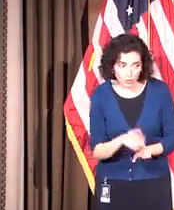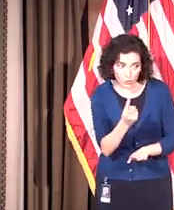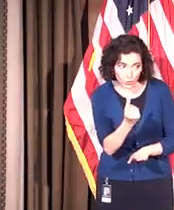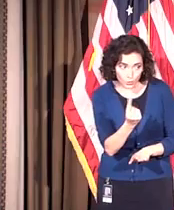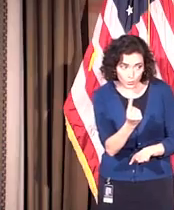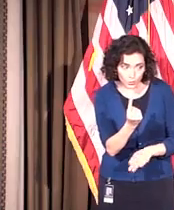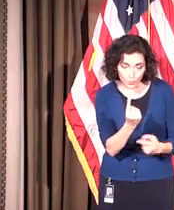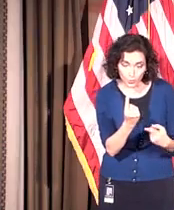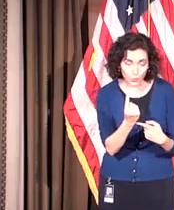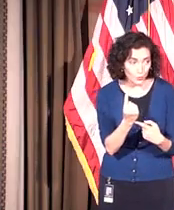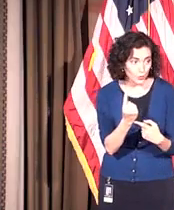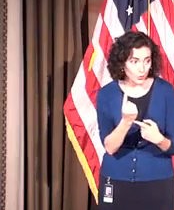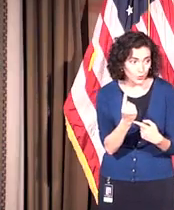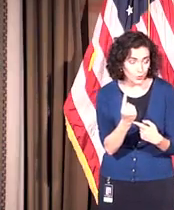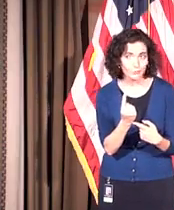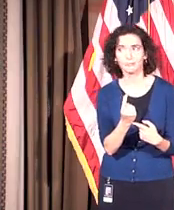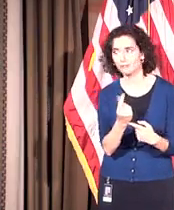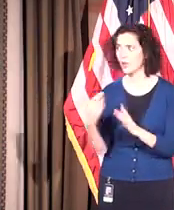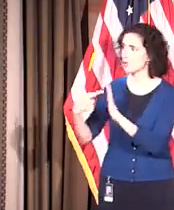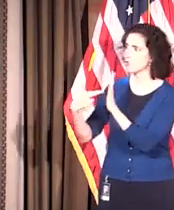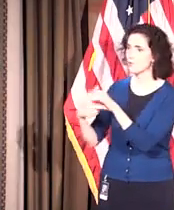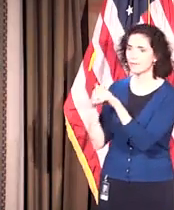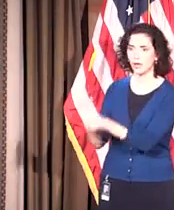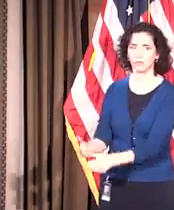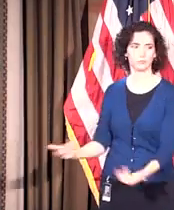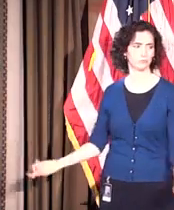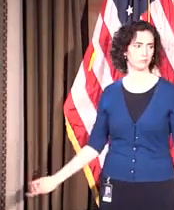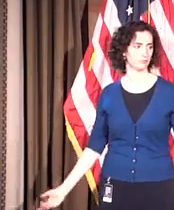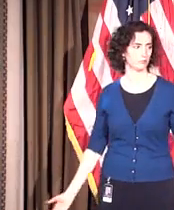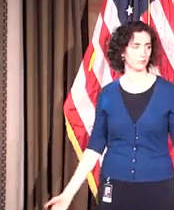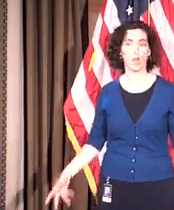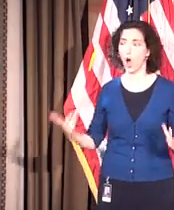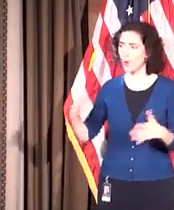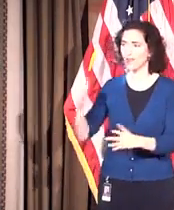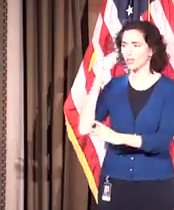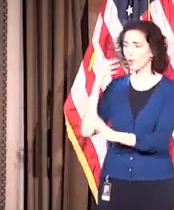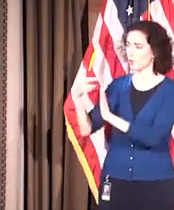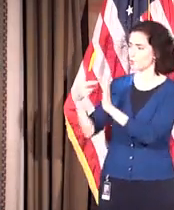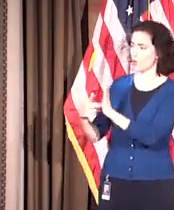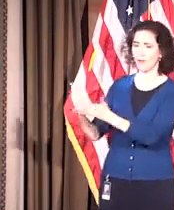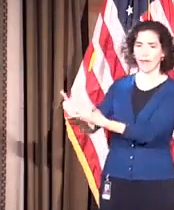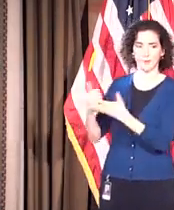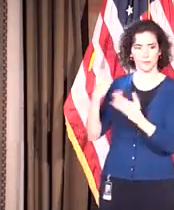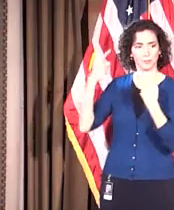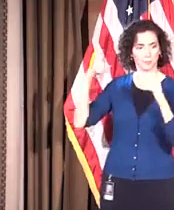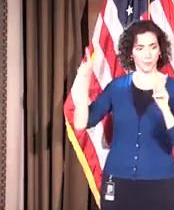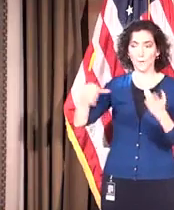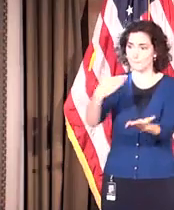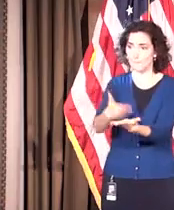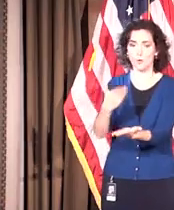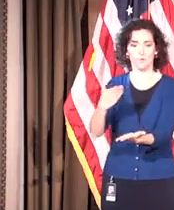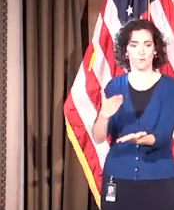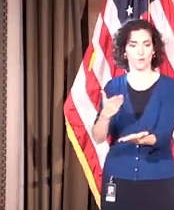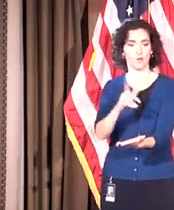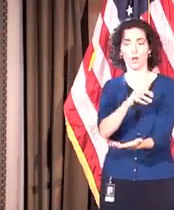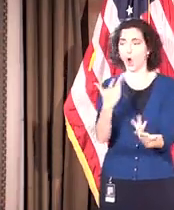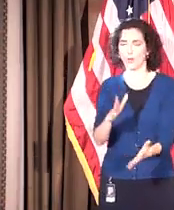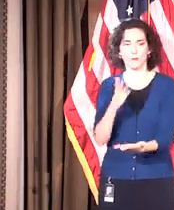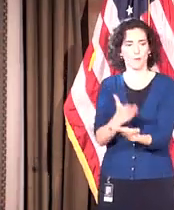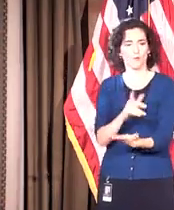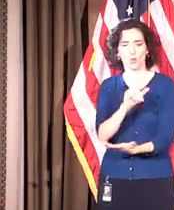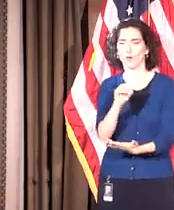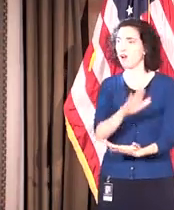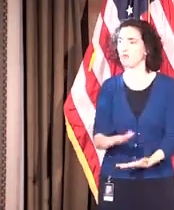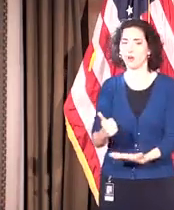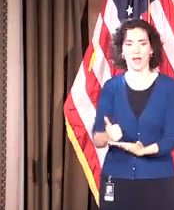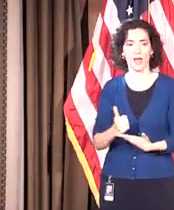to engage in the mitigation measures that we know work, that have proven effective here in Louisiana and elsewhere, those things